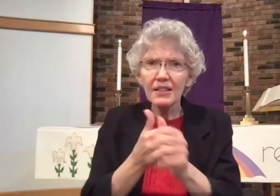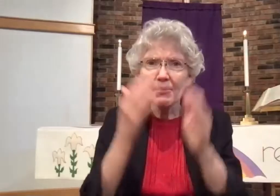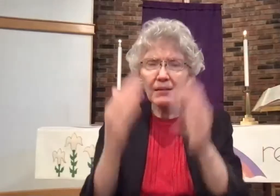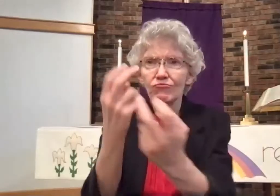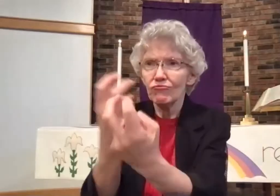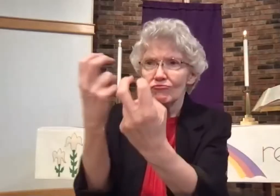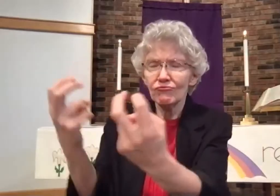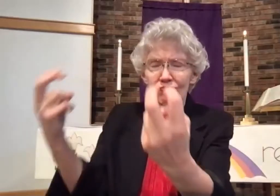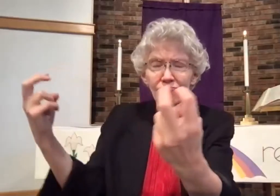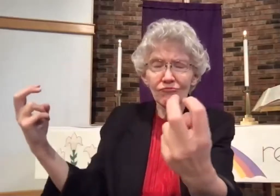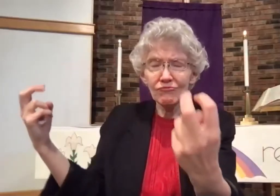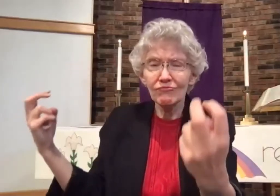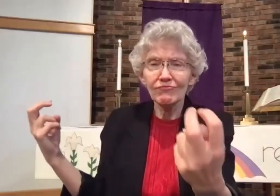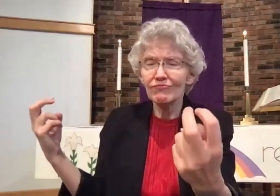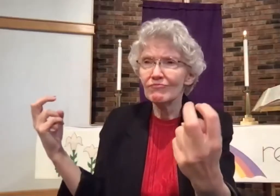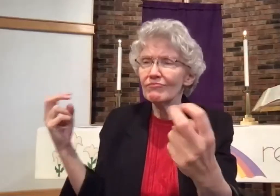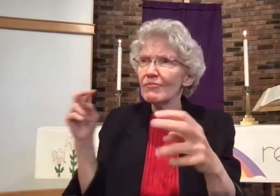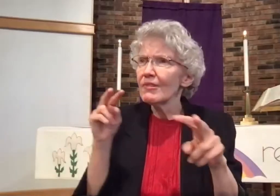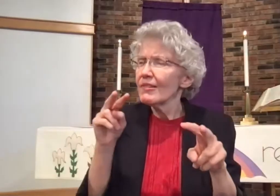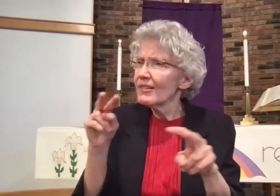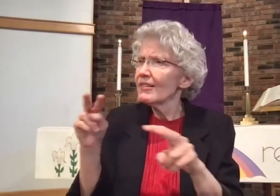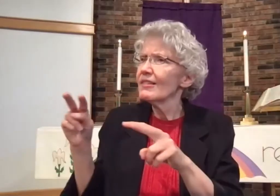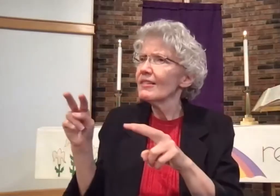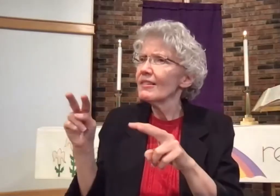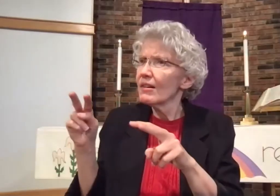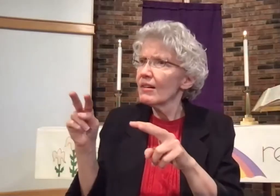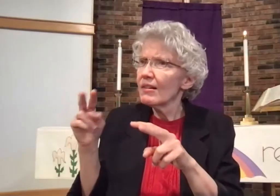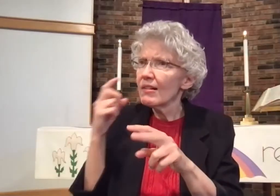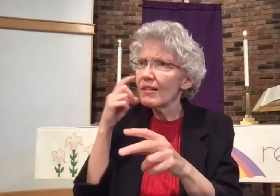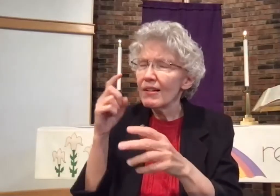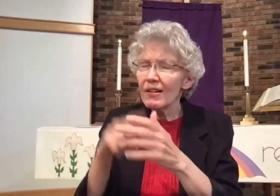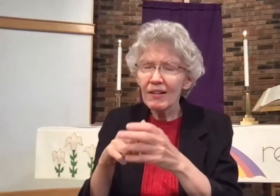And then they saw what looked like fiery tongues